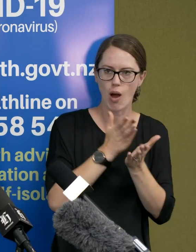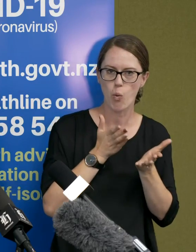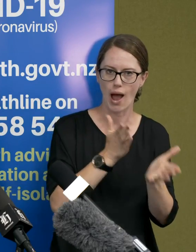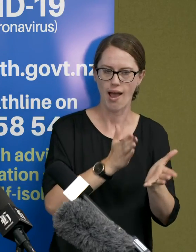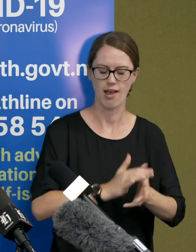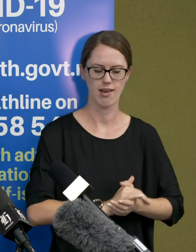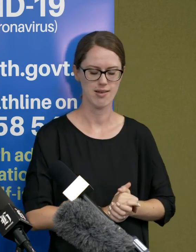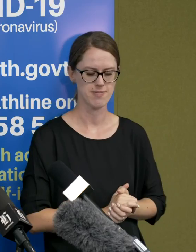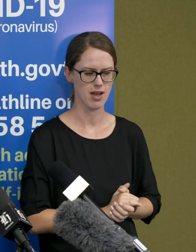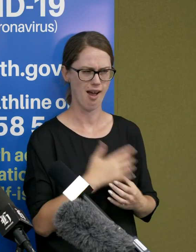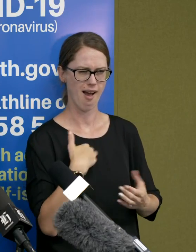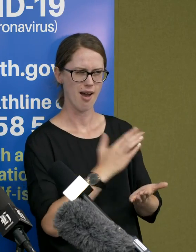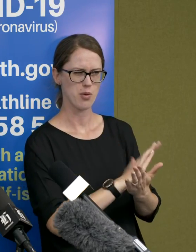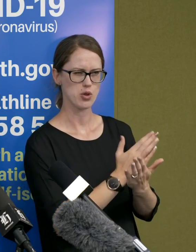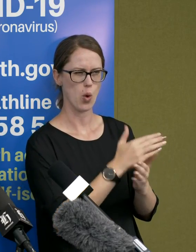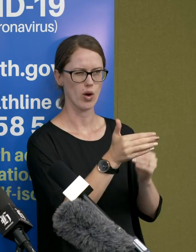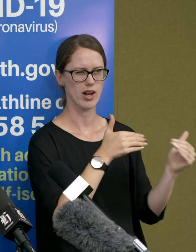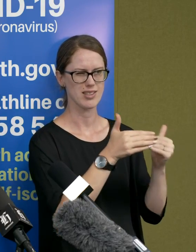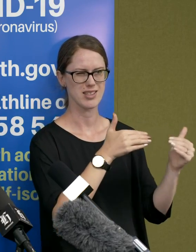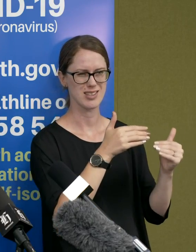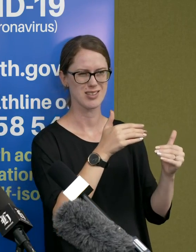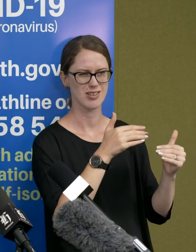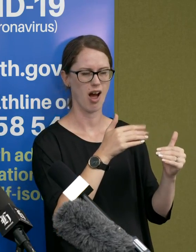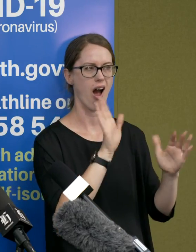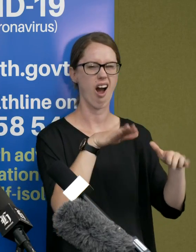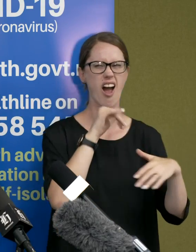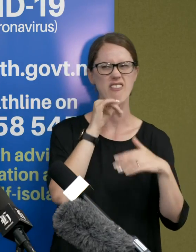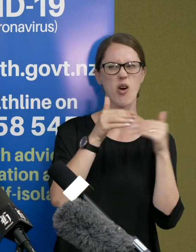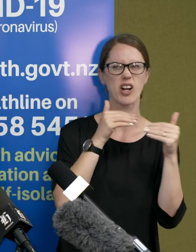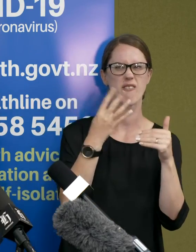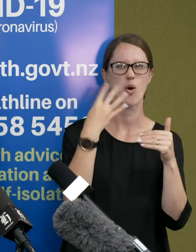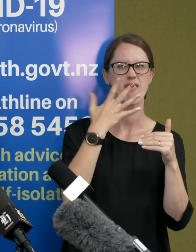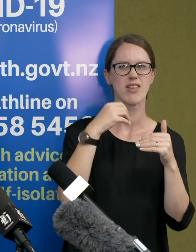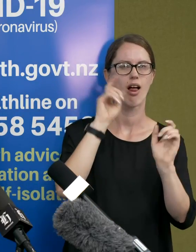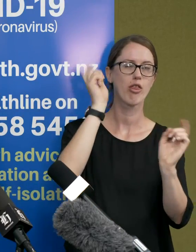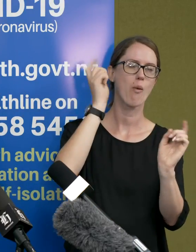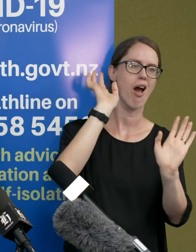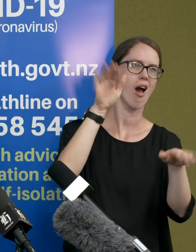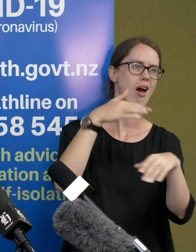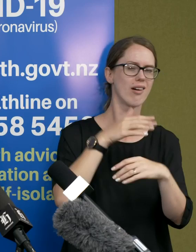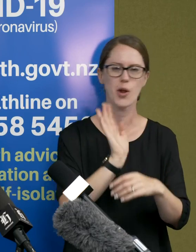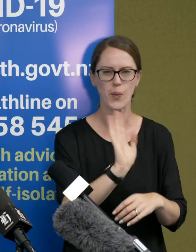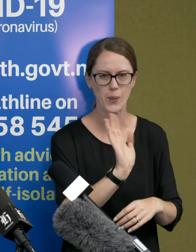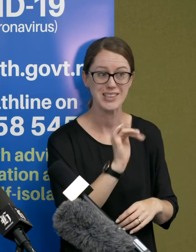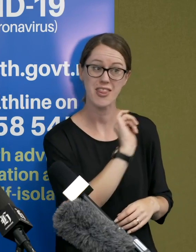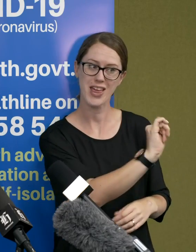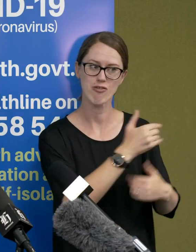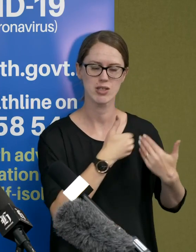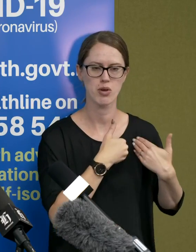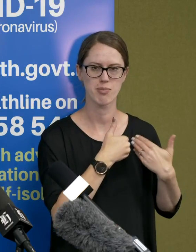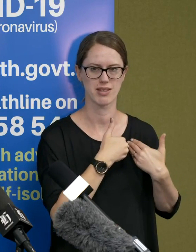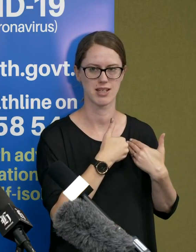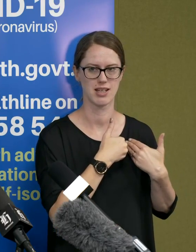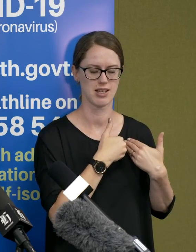and I'm not sure that organisers would be taking the approach, well, if I organise 450, I don't need to worry about it. It's their